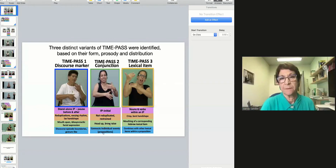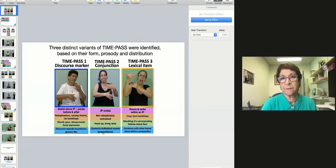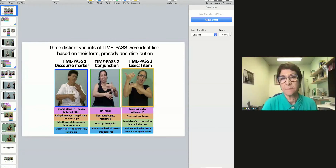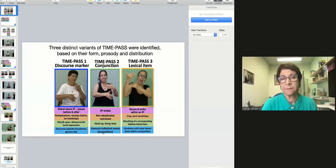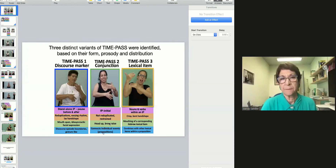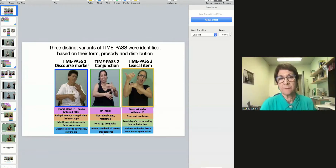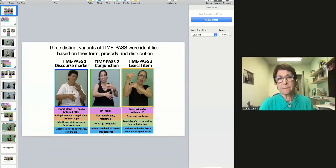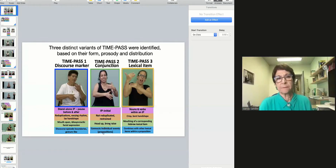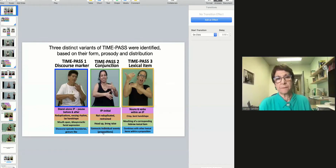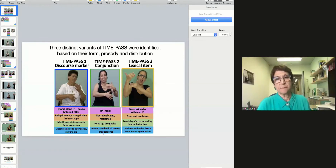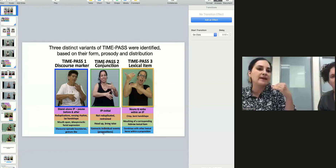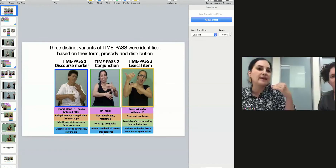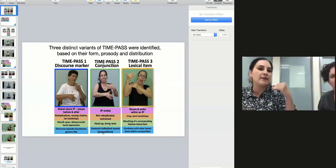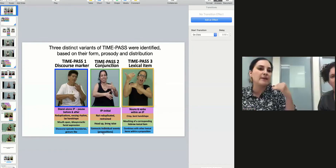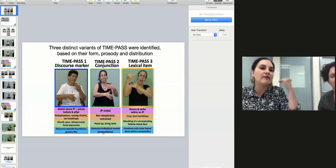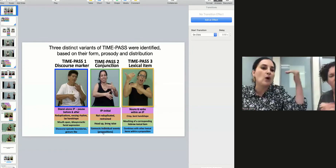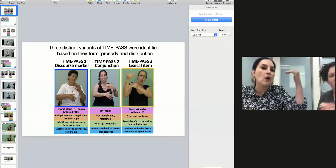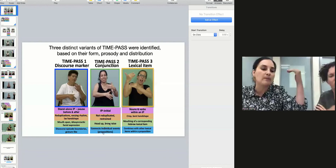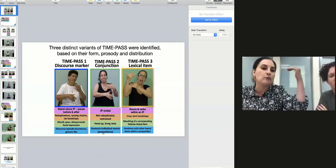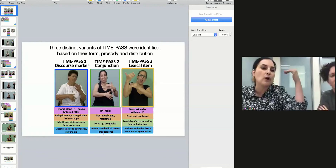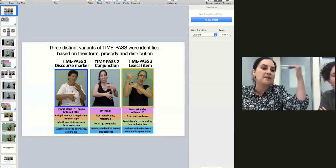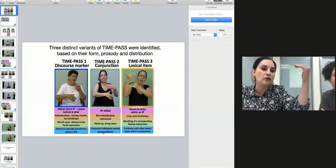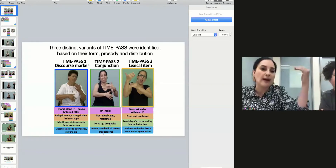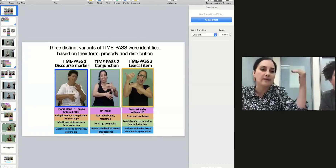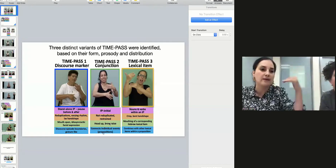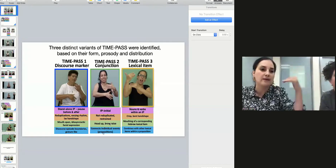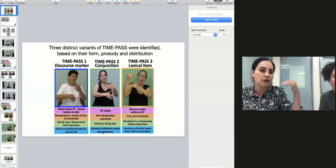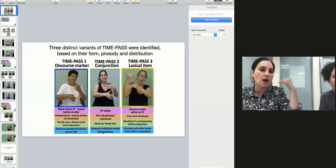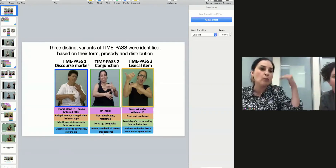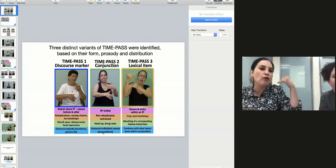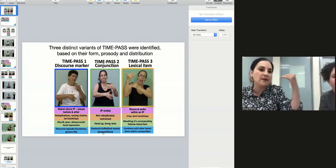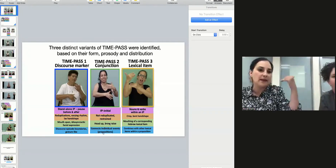opinion. Yeah, it's more. It can be even more, much more abstract than